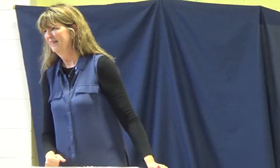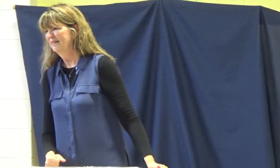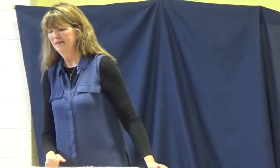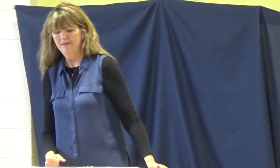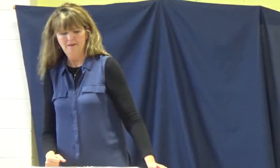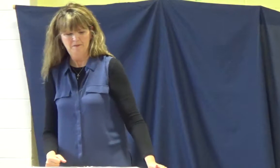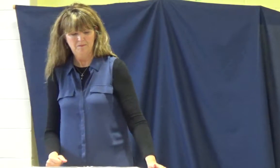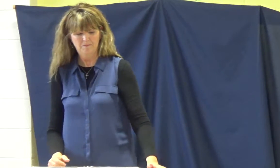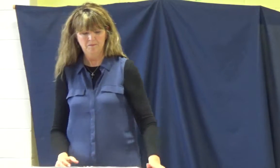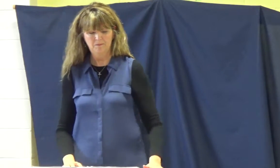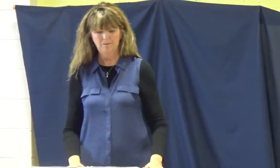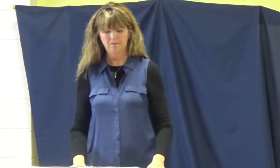and culture.